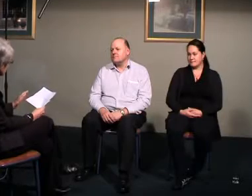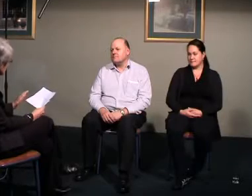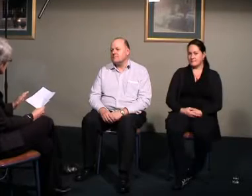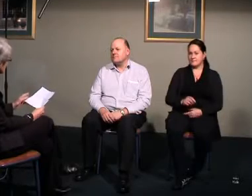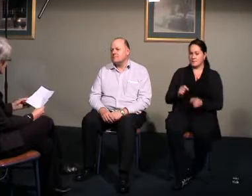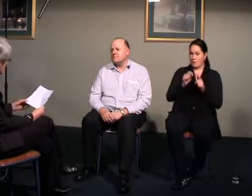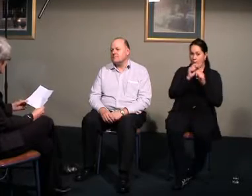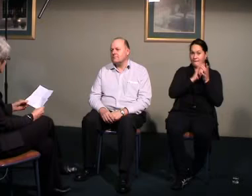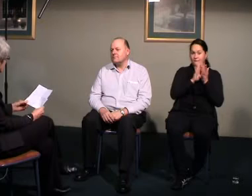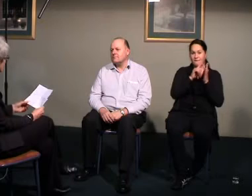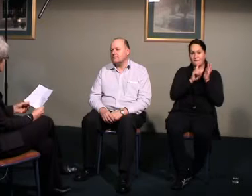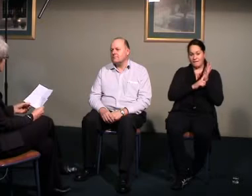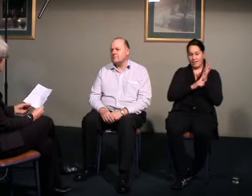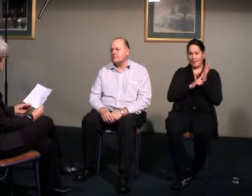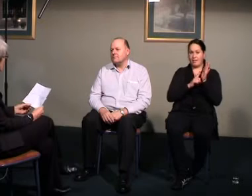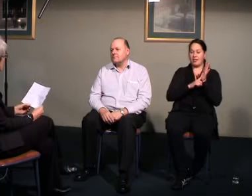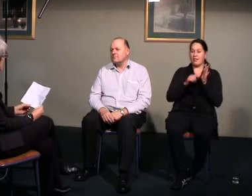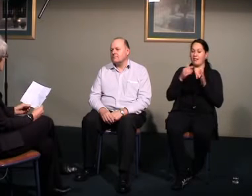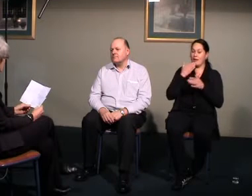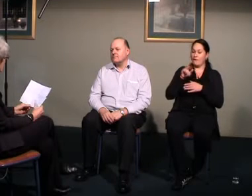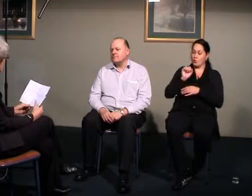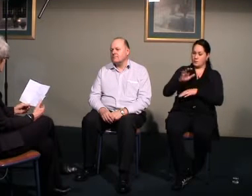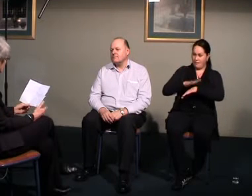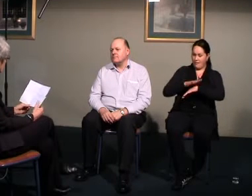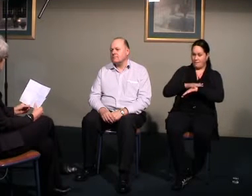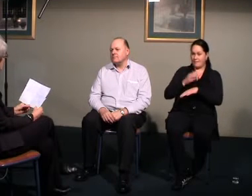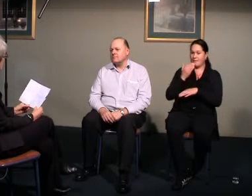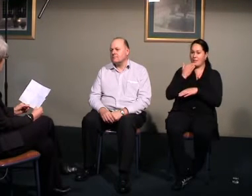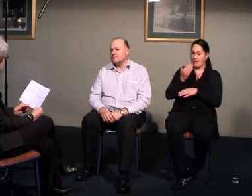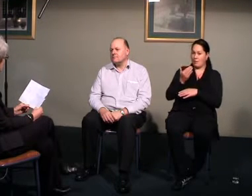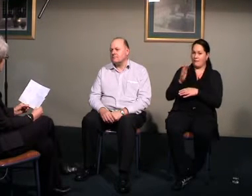Phil, thank you for your time and for sharing